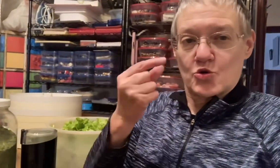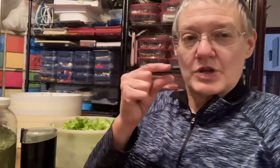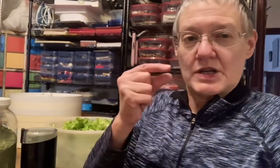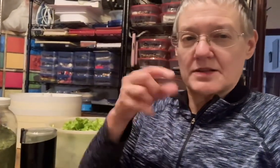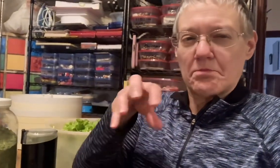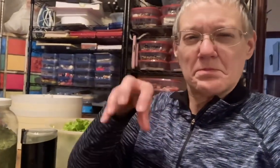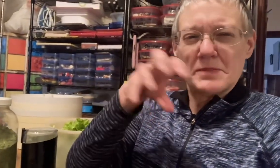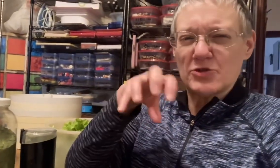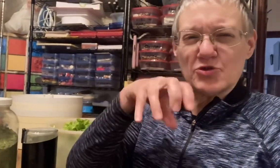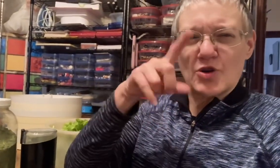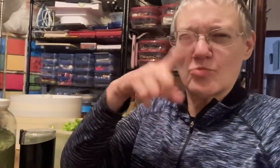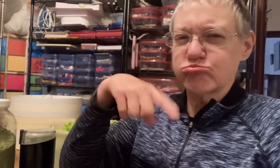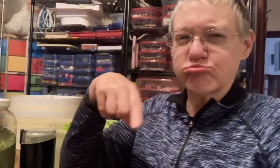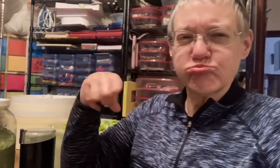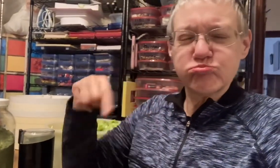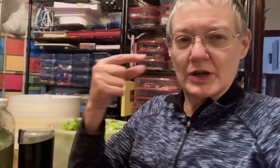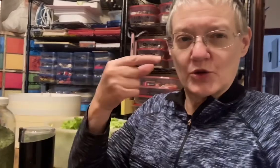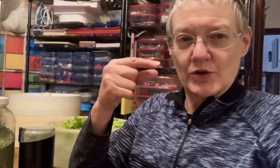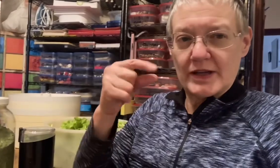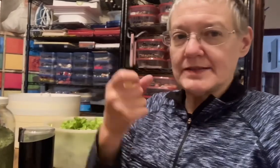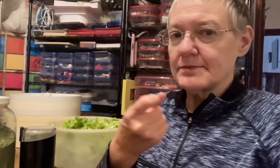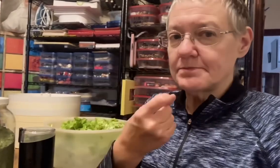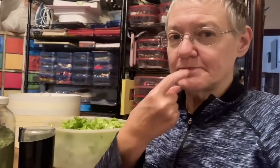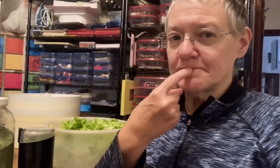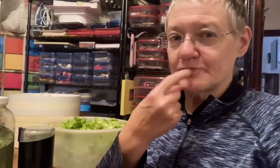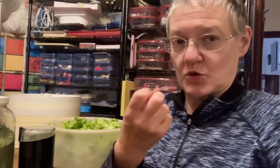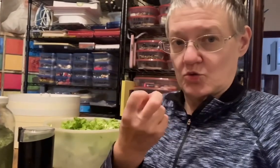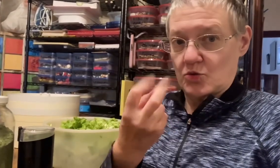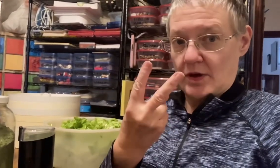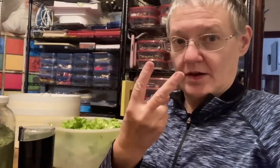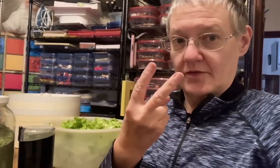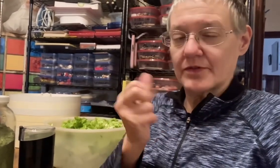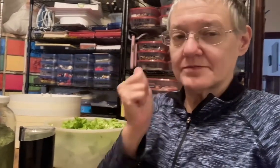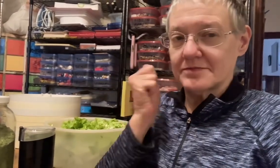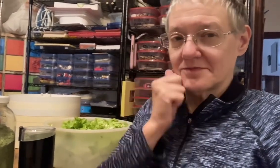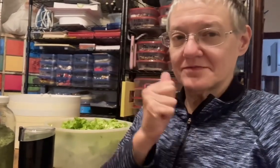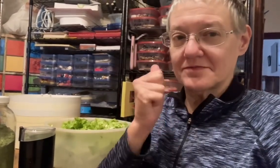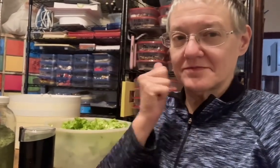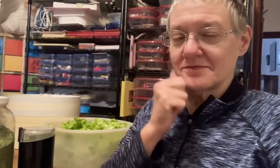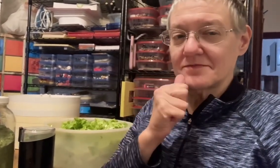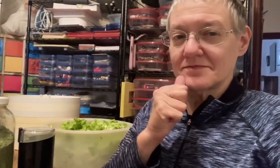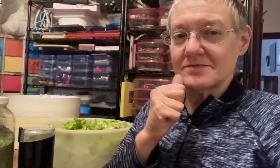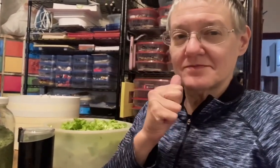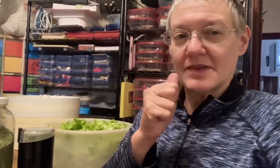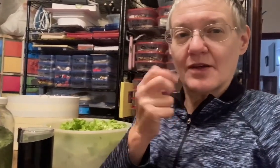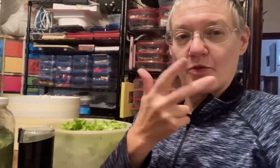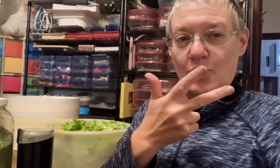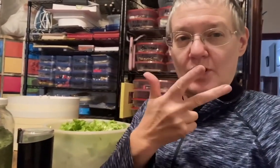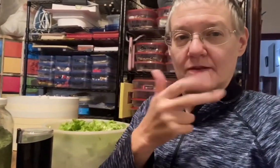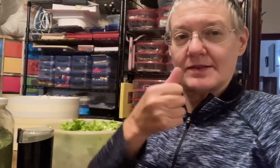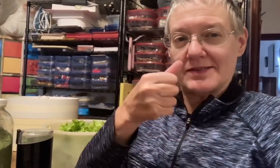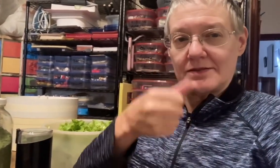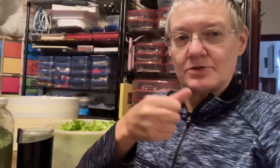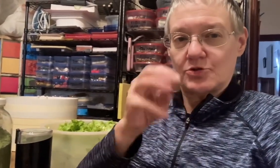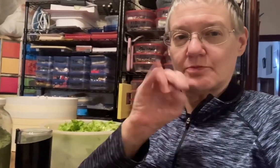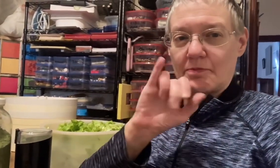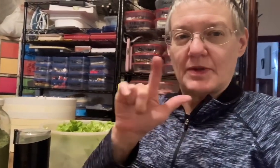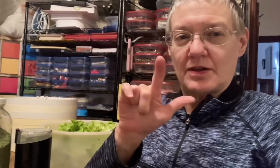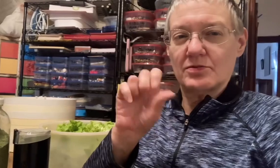supplements. It's a variety, a mixture of greens. And I take 12 every day, 3 at each meal